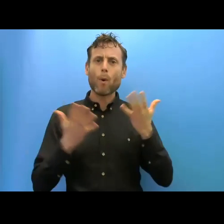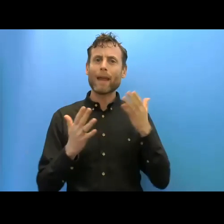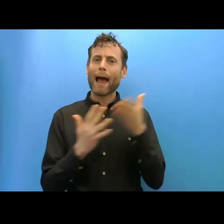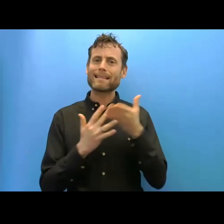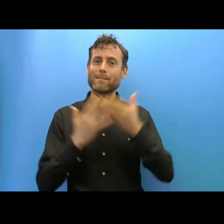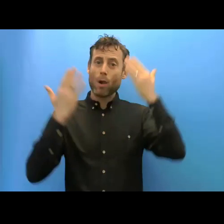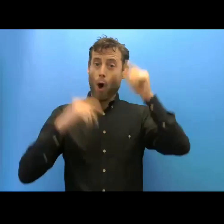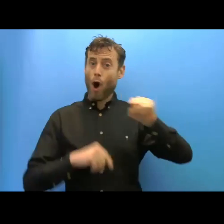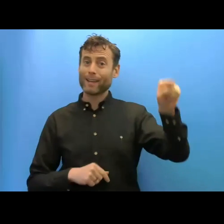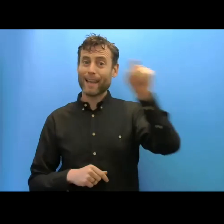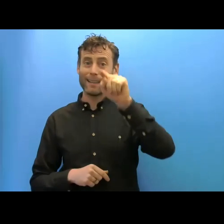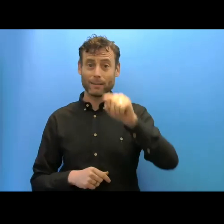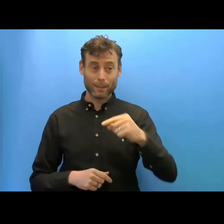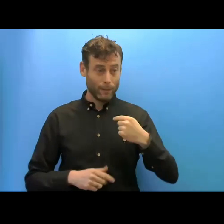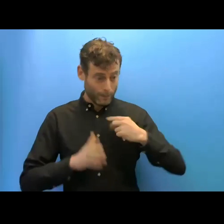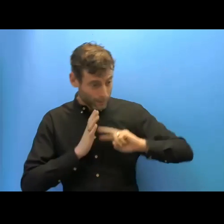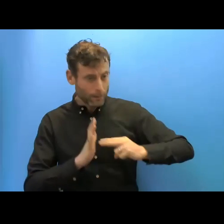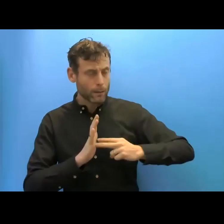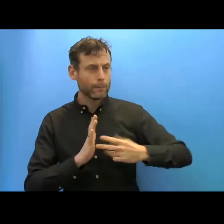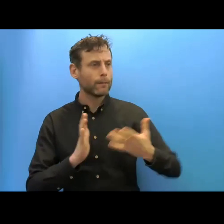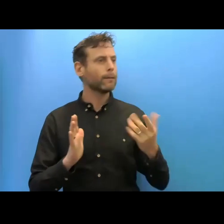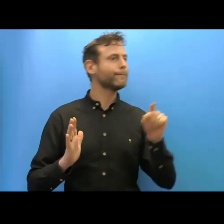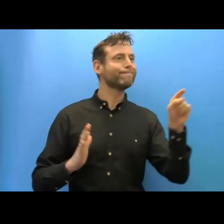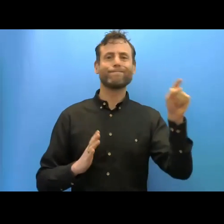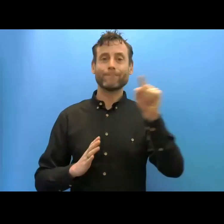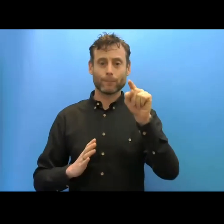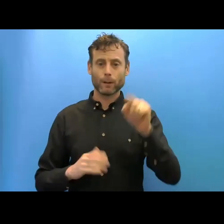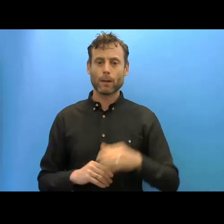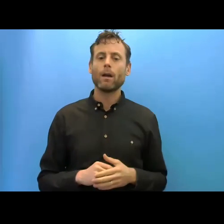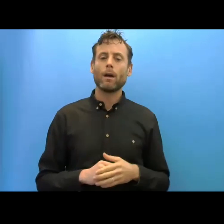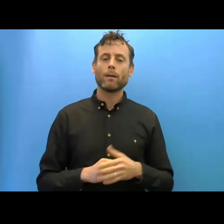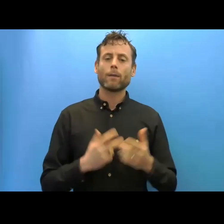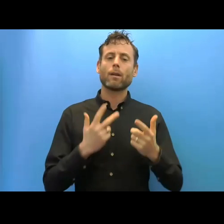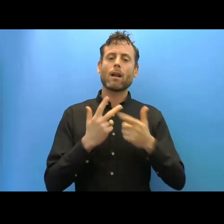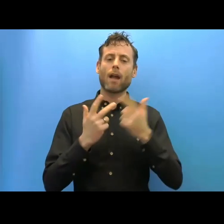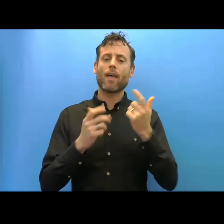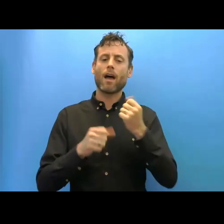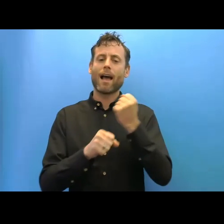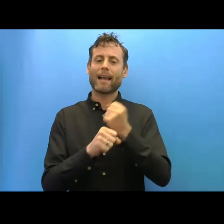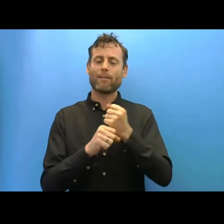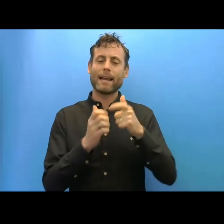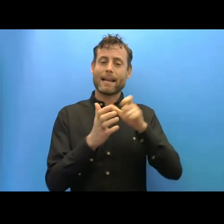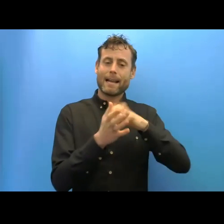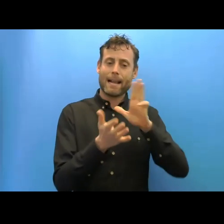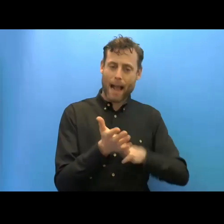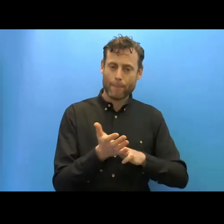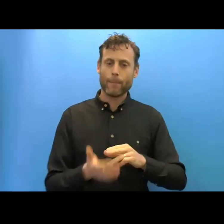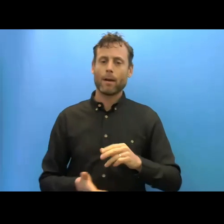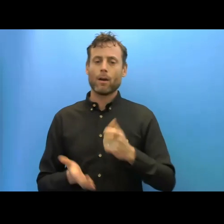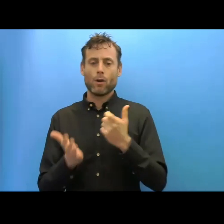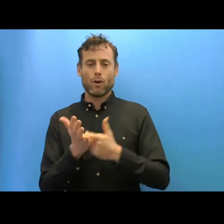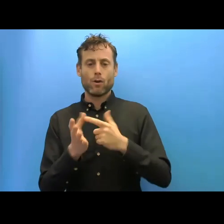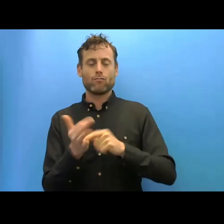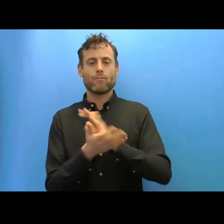Also, a gallery called CAM, an art museum in Raleigh, North